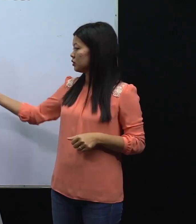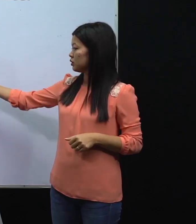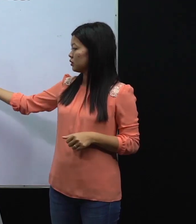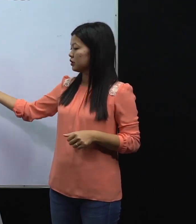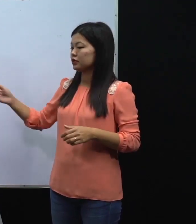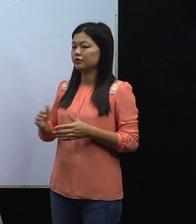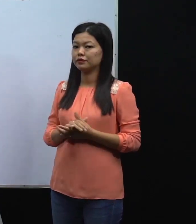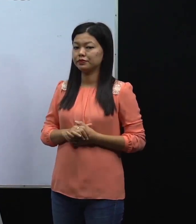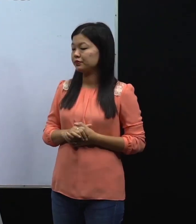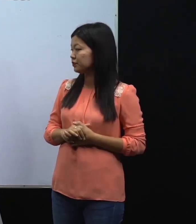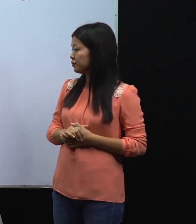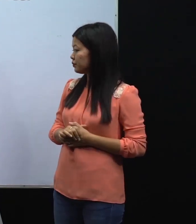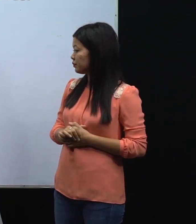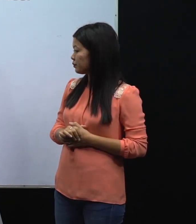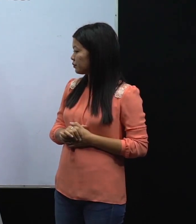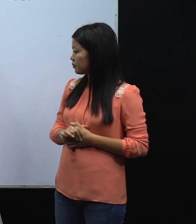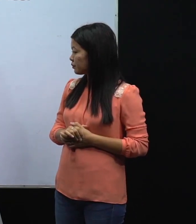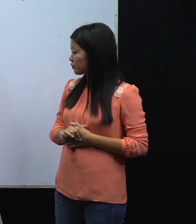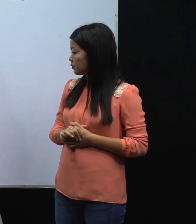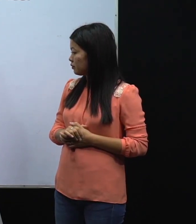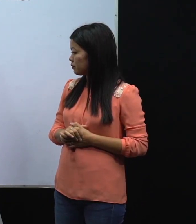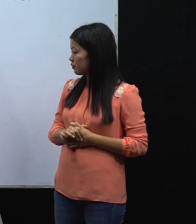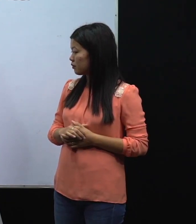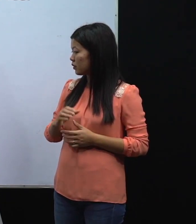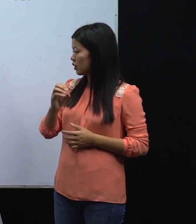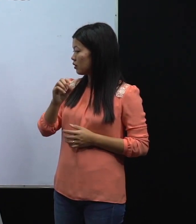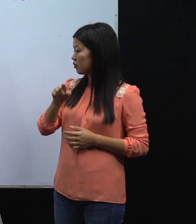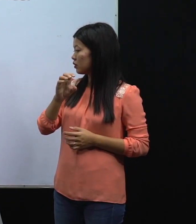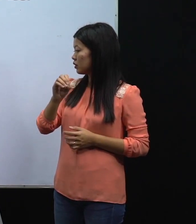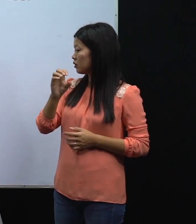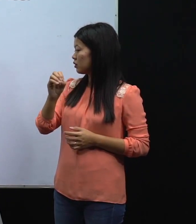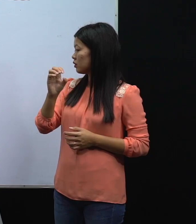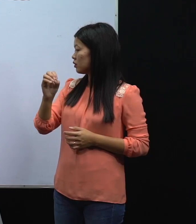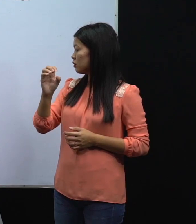10 meter. That means it will be like this.